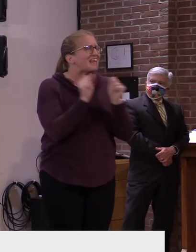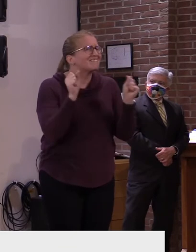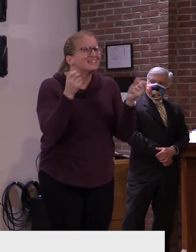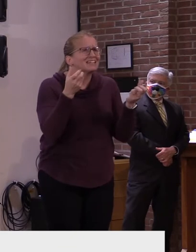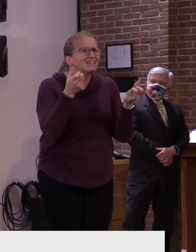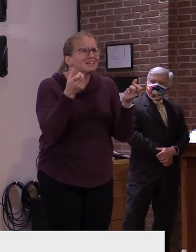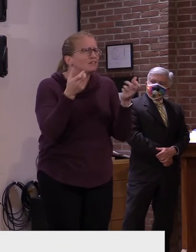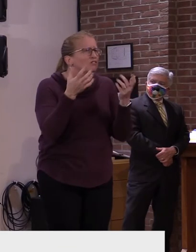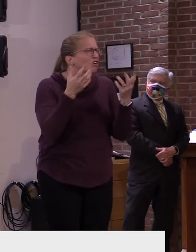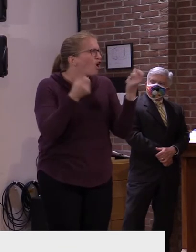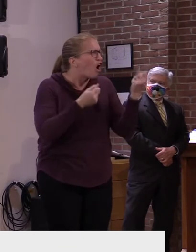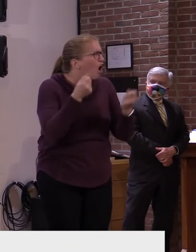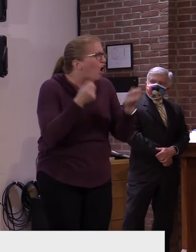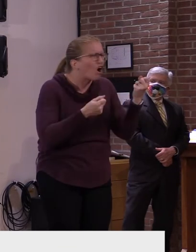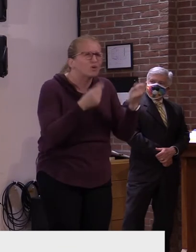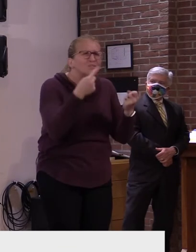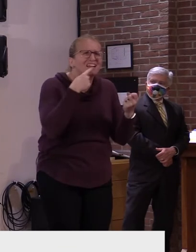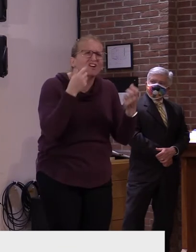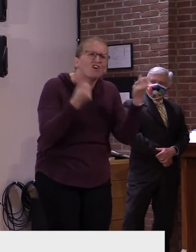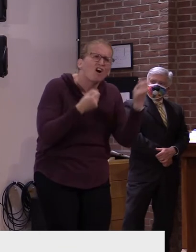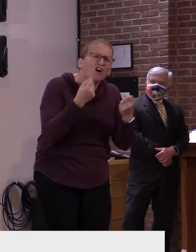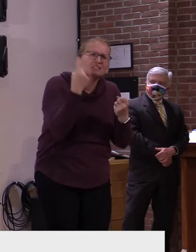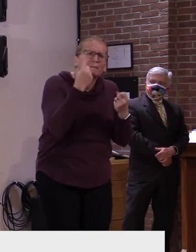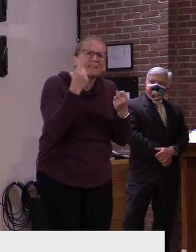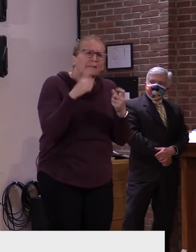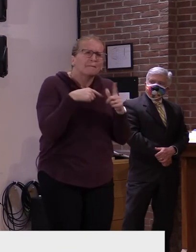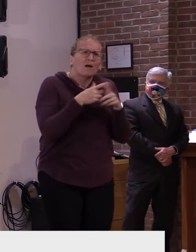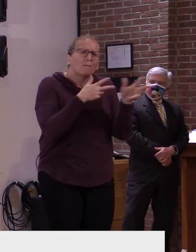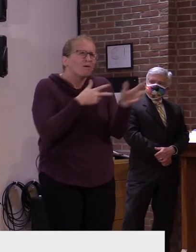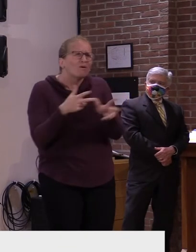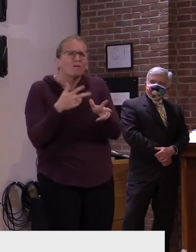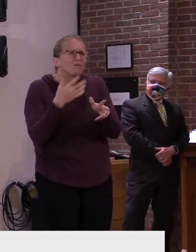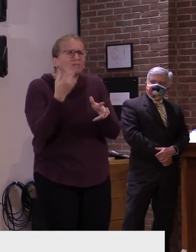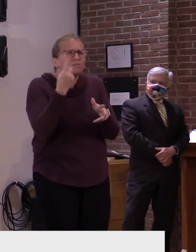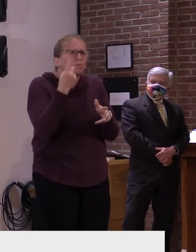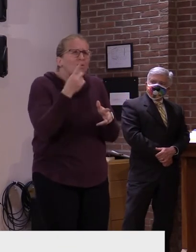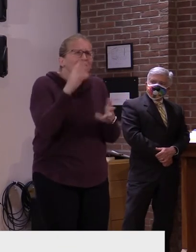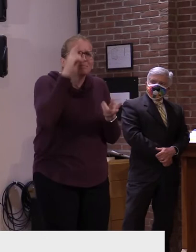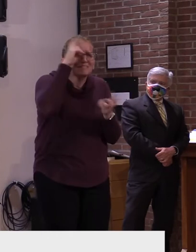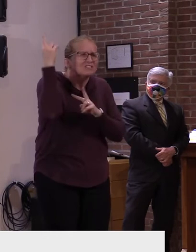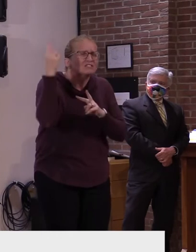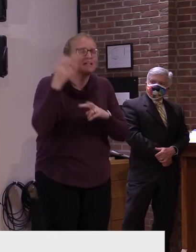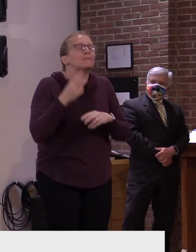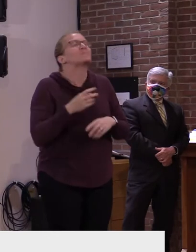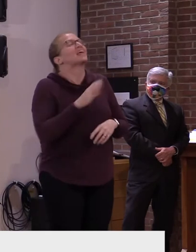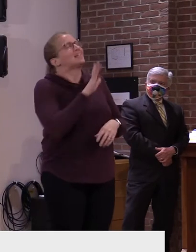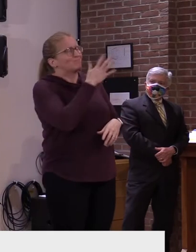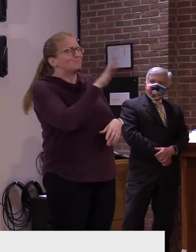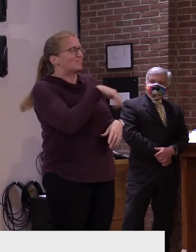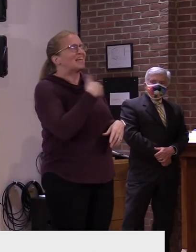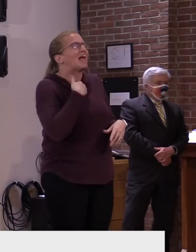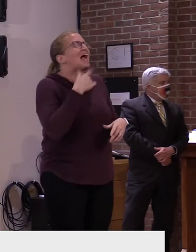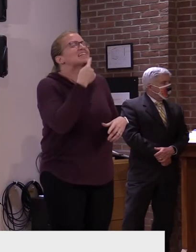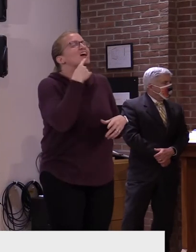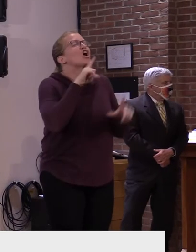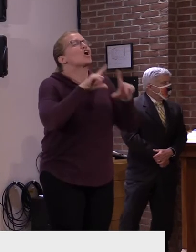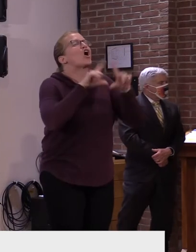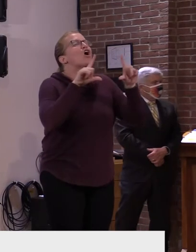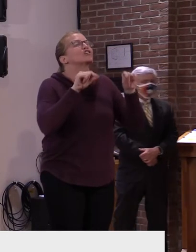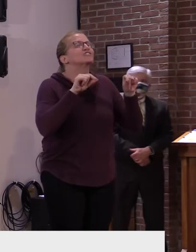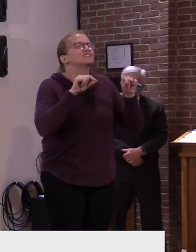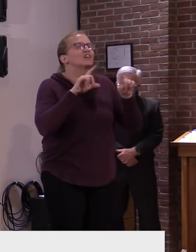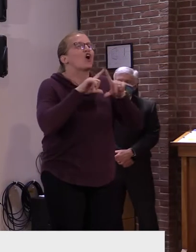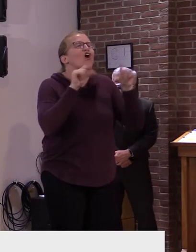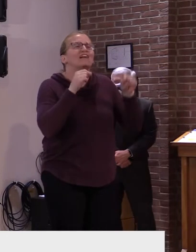heard you was there this year you won that uh yes i probably was mumbling a little uh cards so